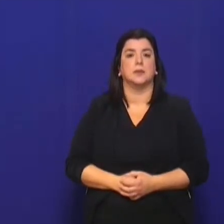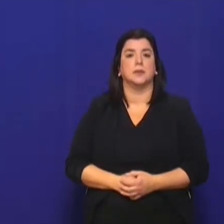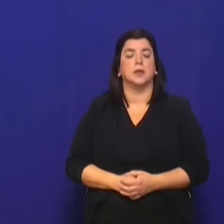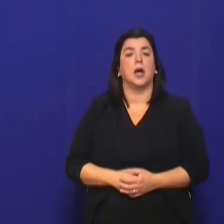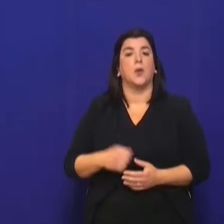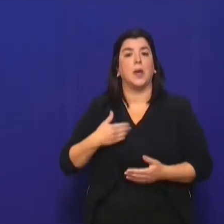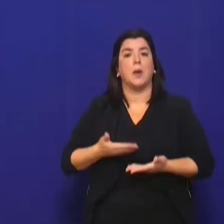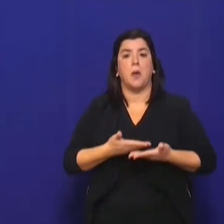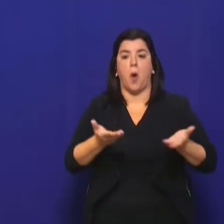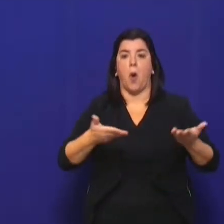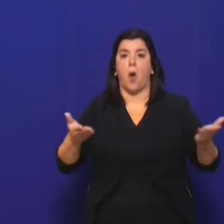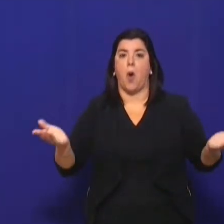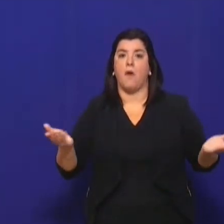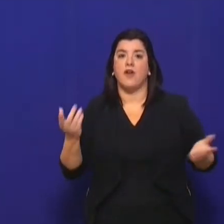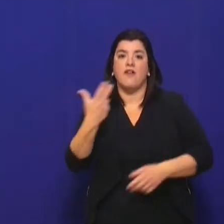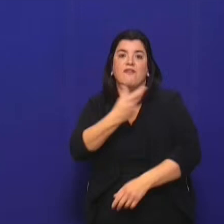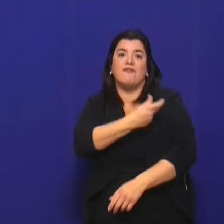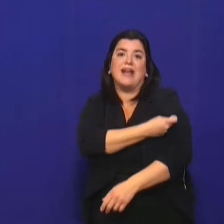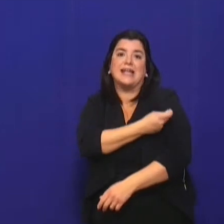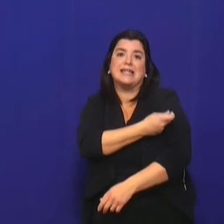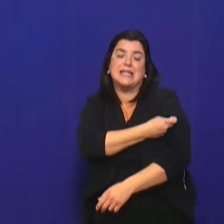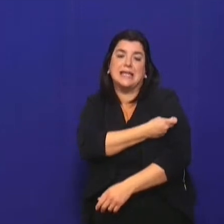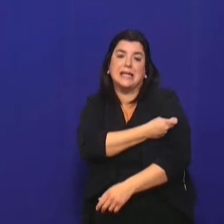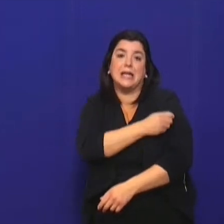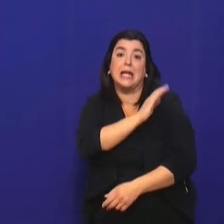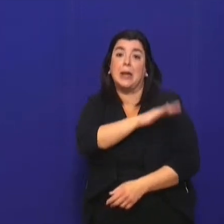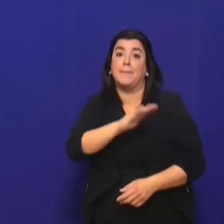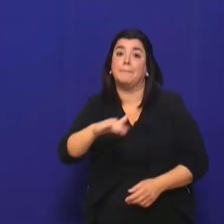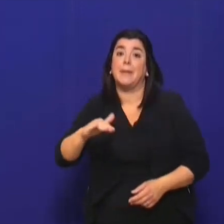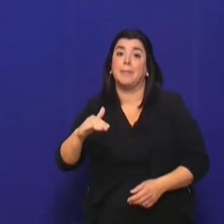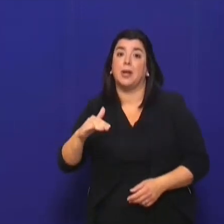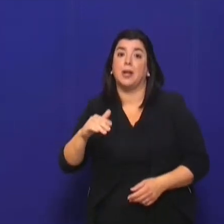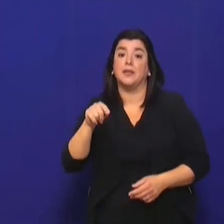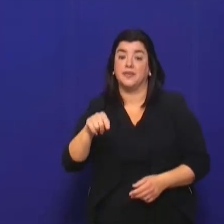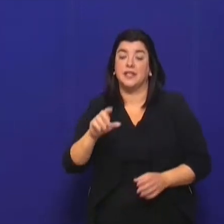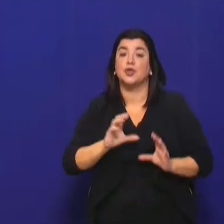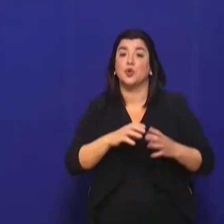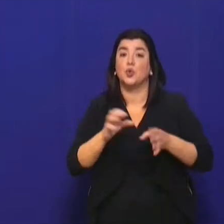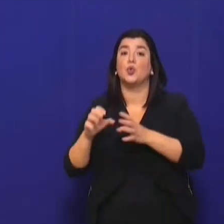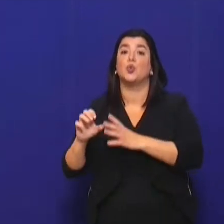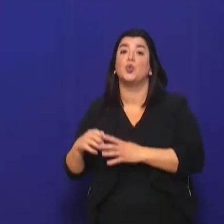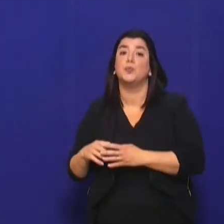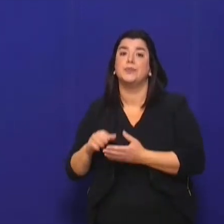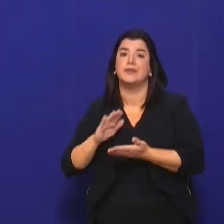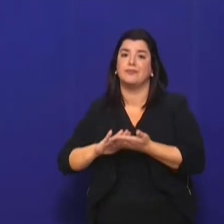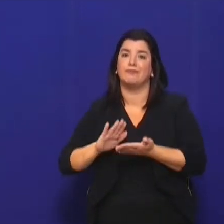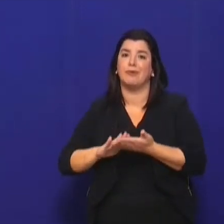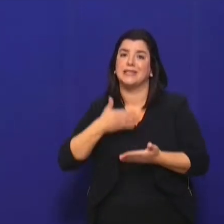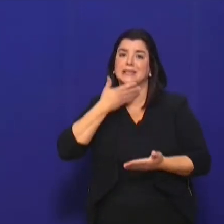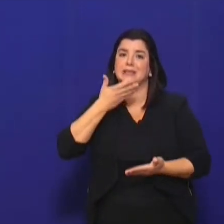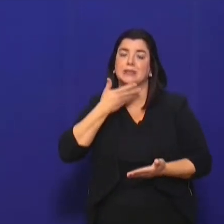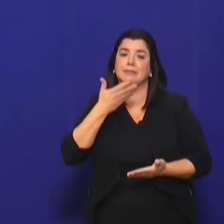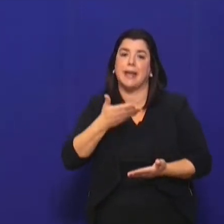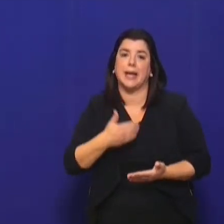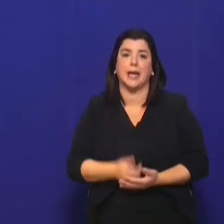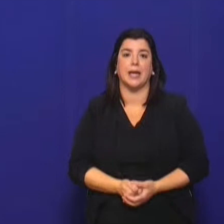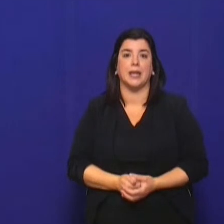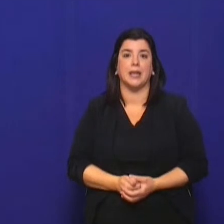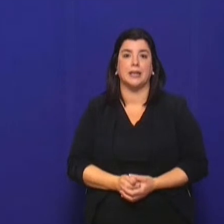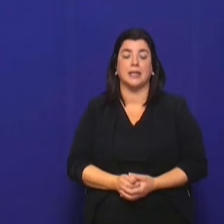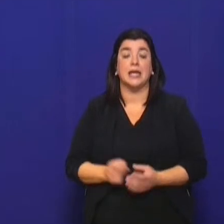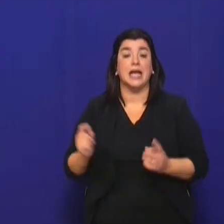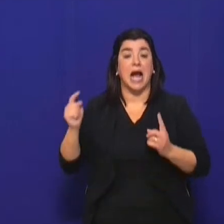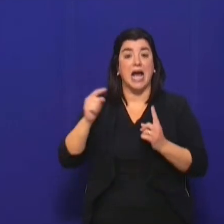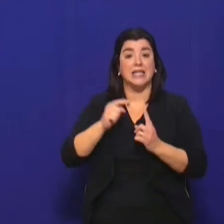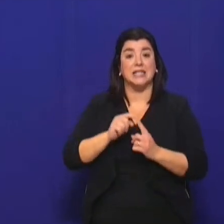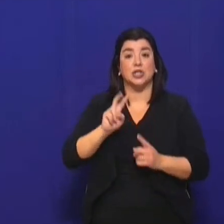are providing the vaccination to all those people within these categories, and up to the 28th